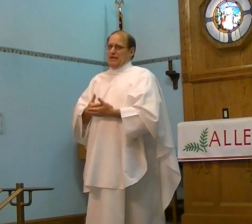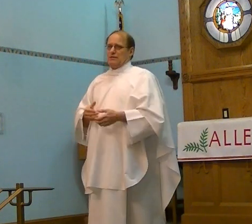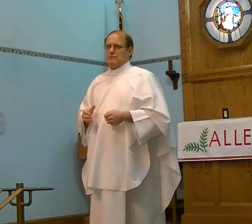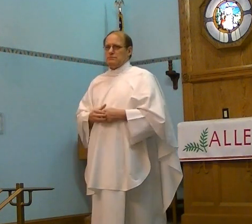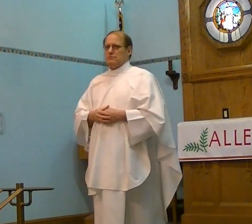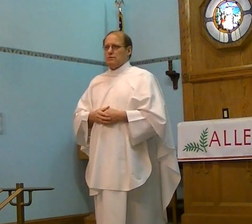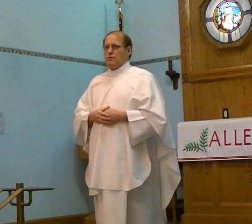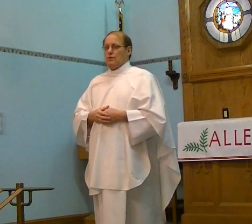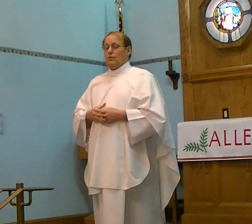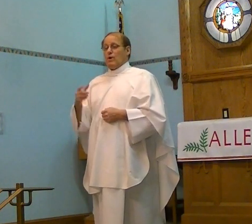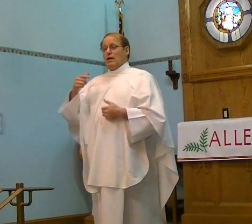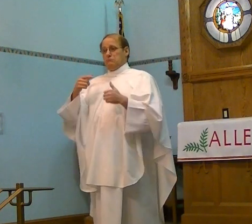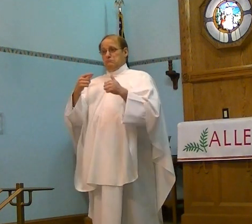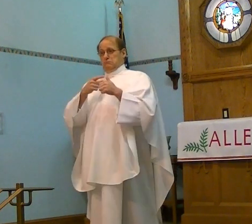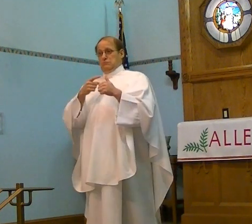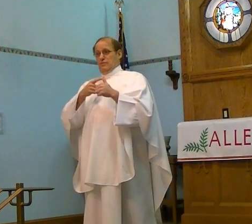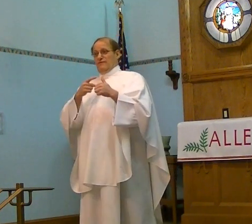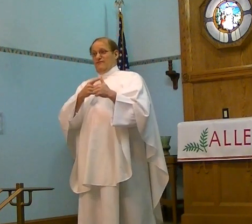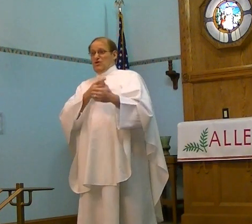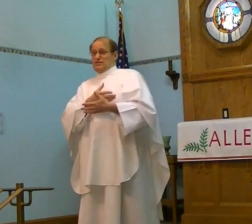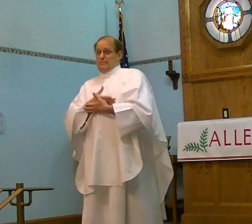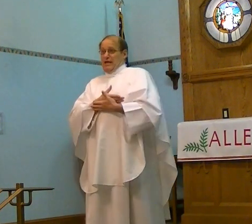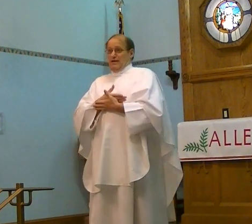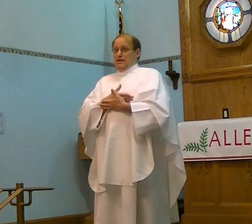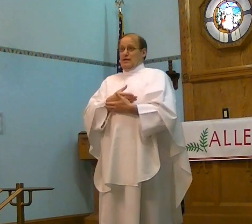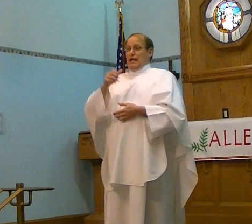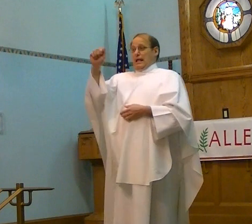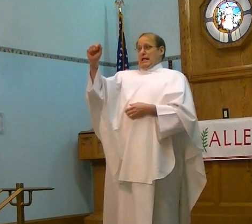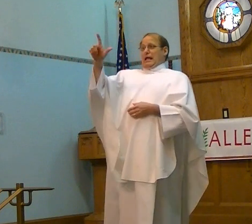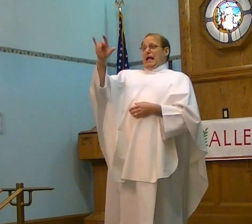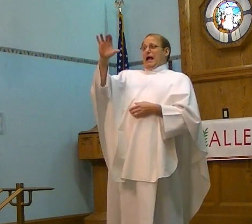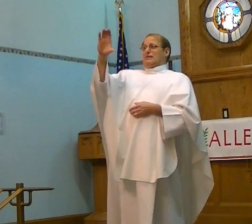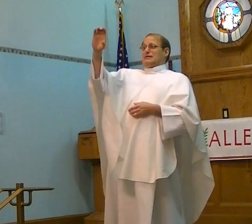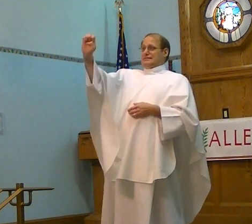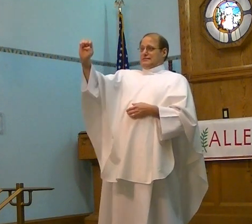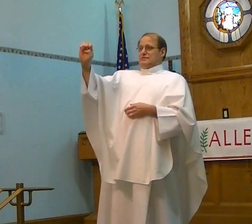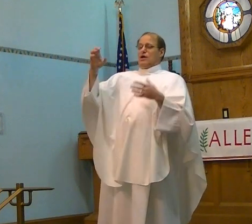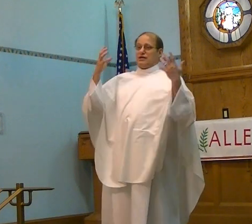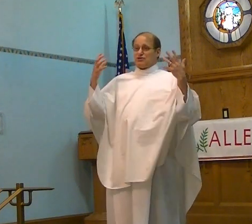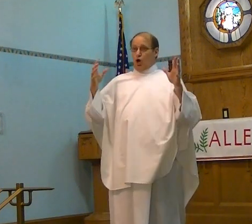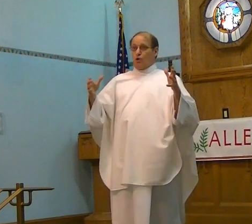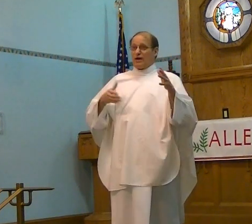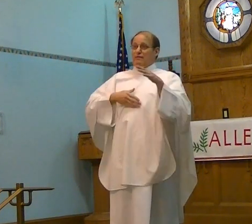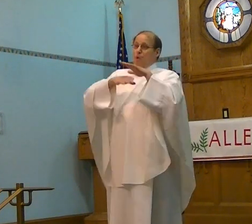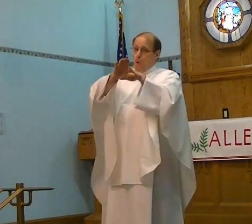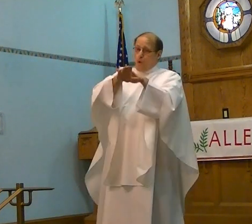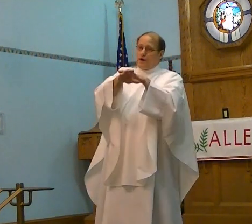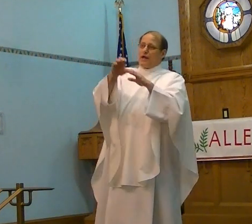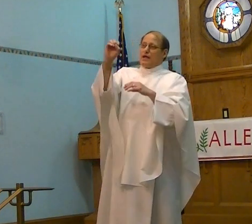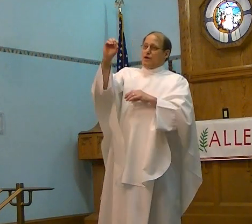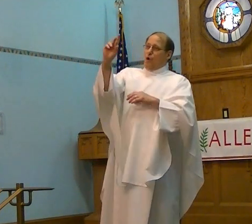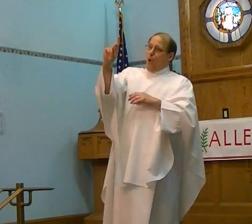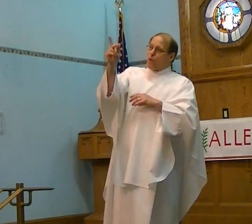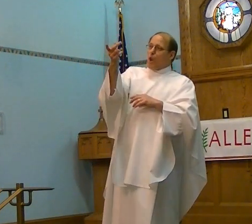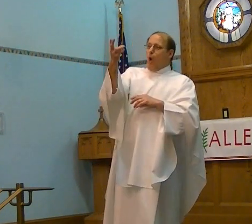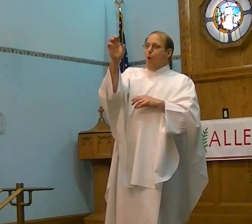Well, the first baby, Alice, is already born in Oklahoma,